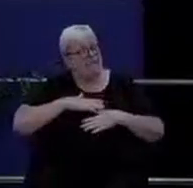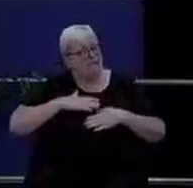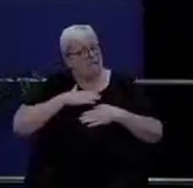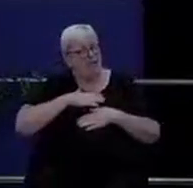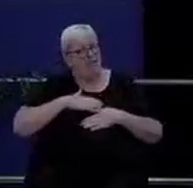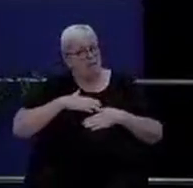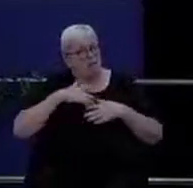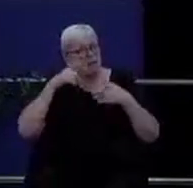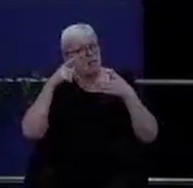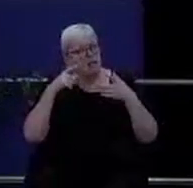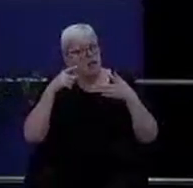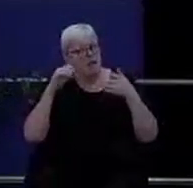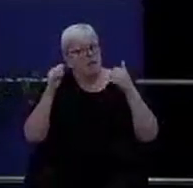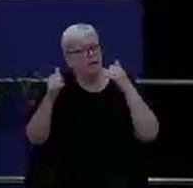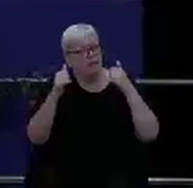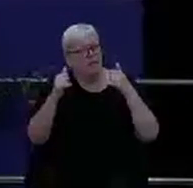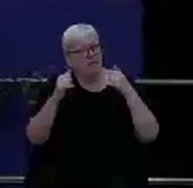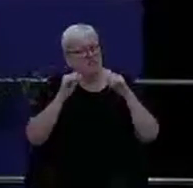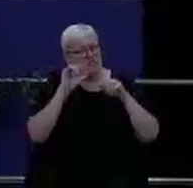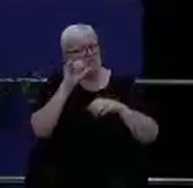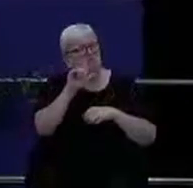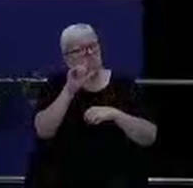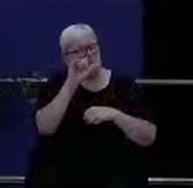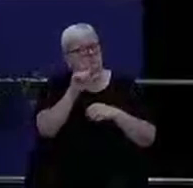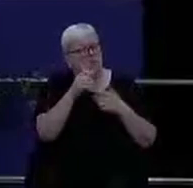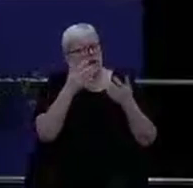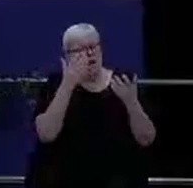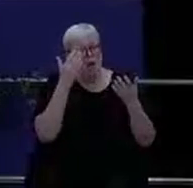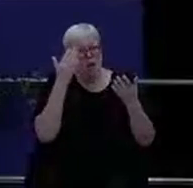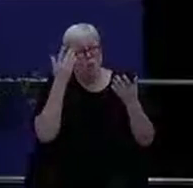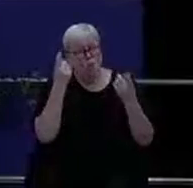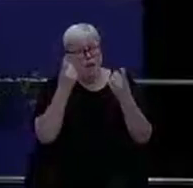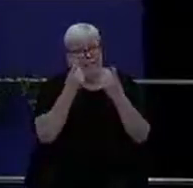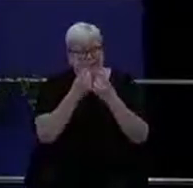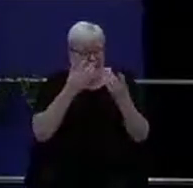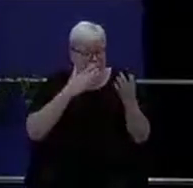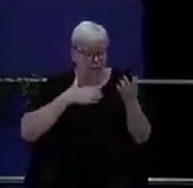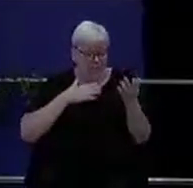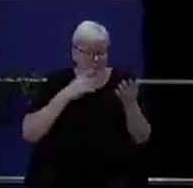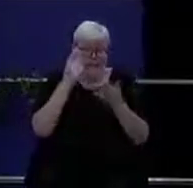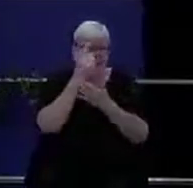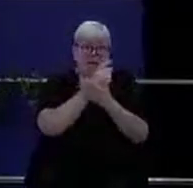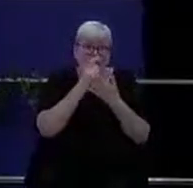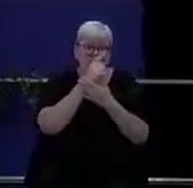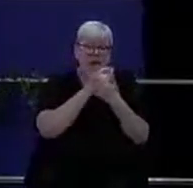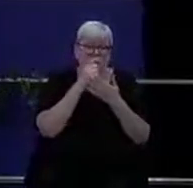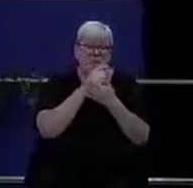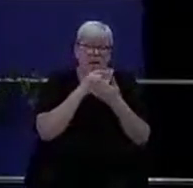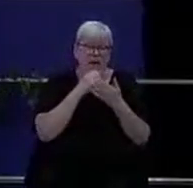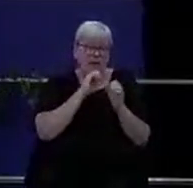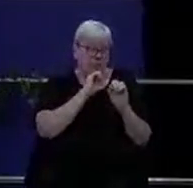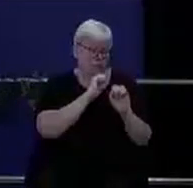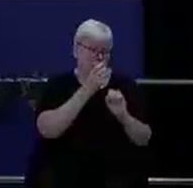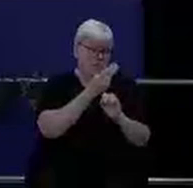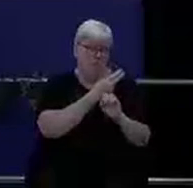and perhaps the cynical. And you know, one of the things I like about your all of your works is